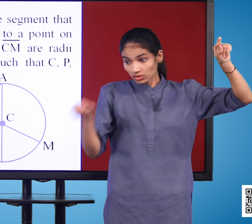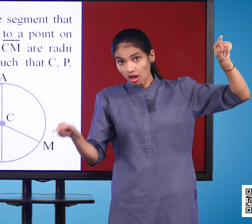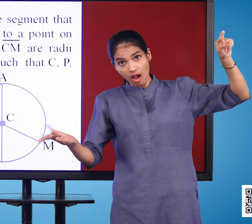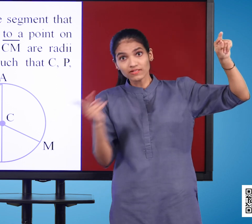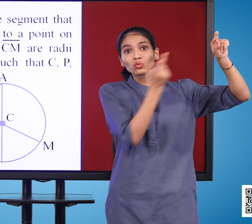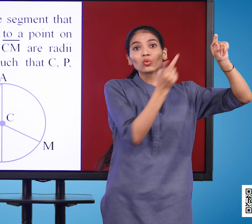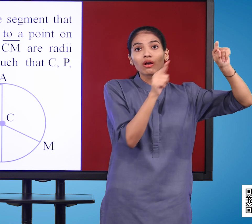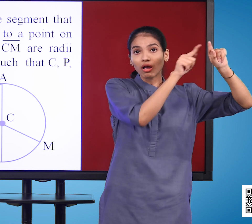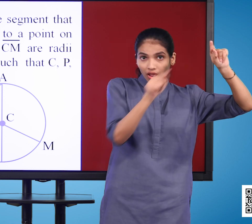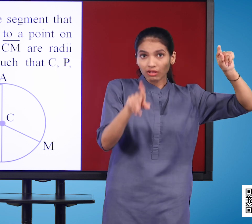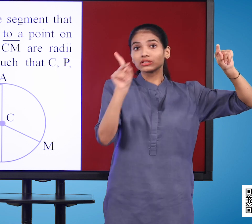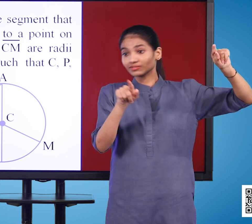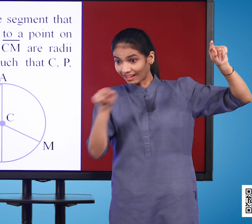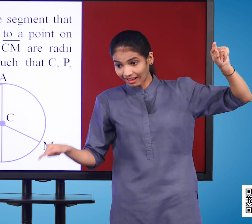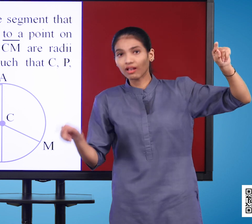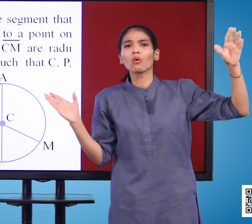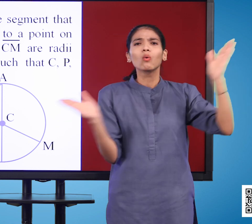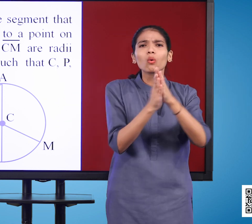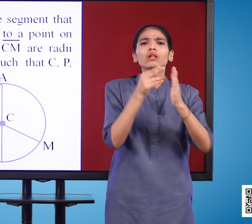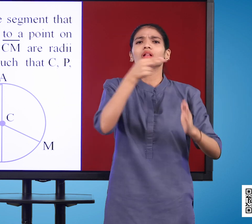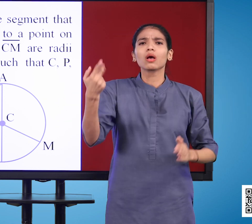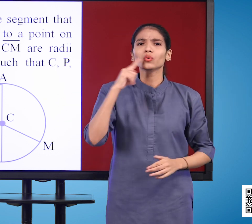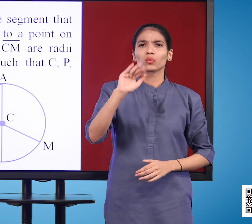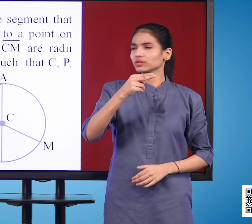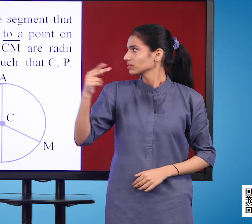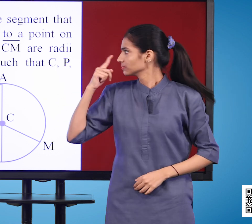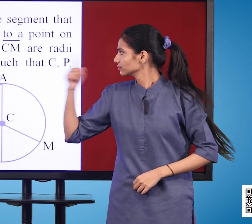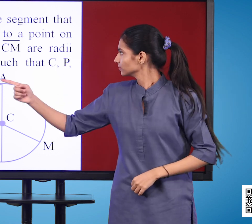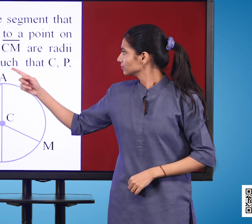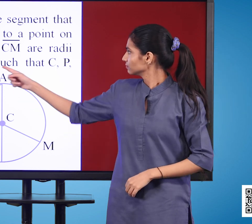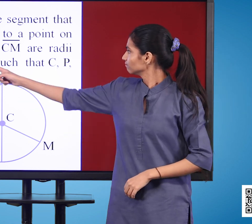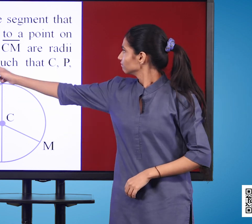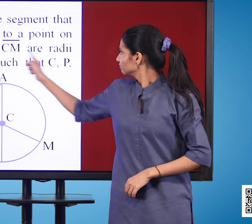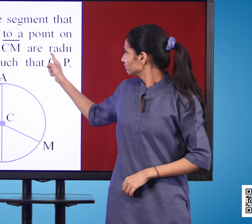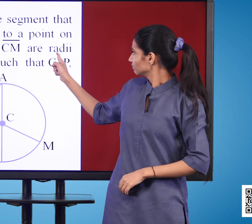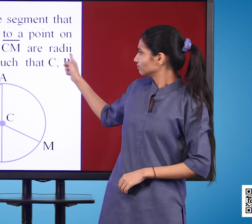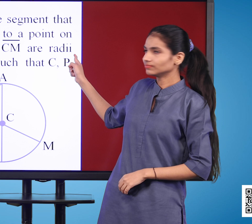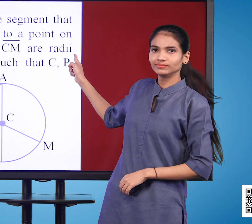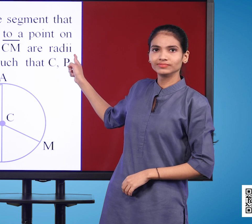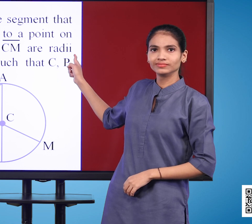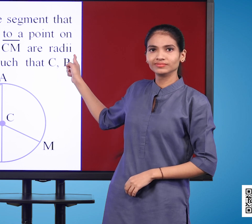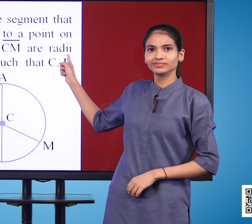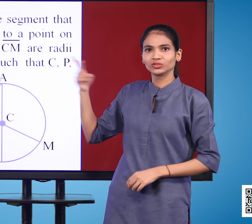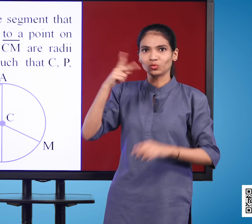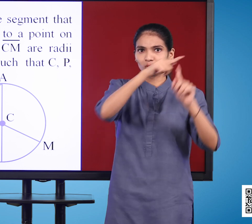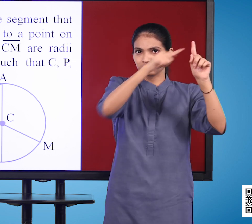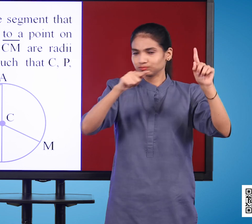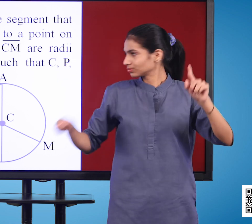CM are radii, which is plural of radius, such that C, P,